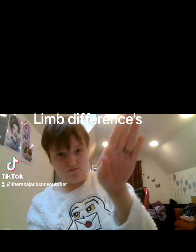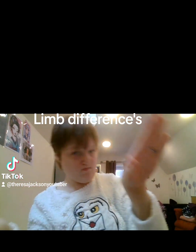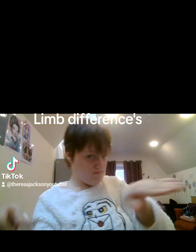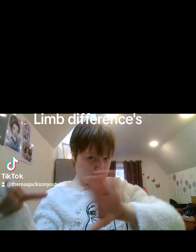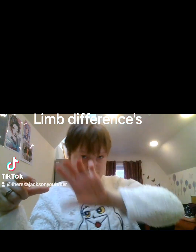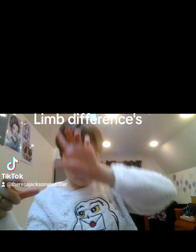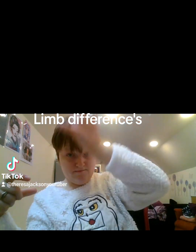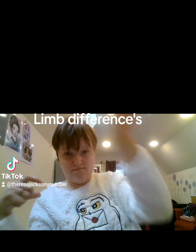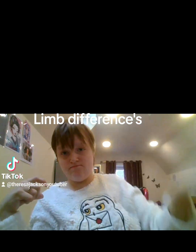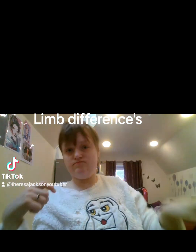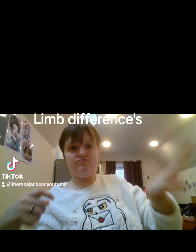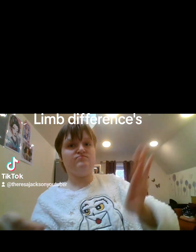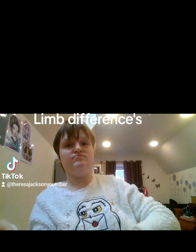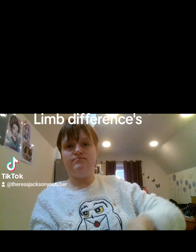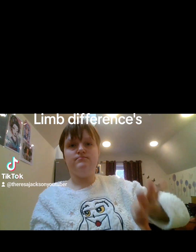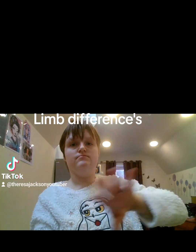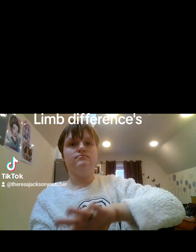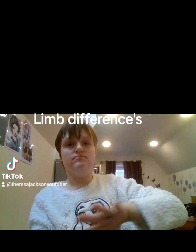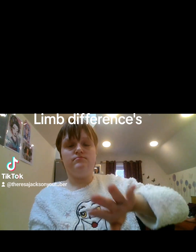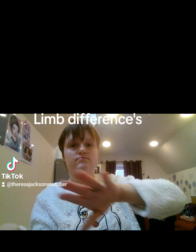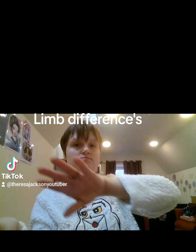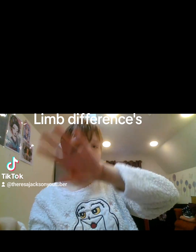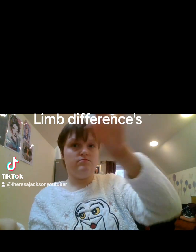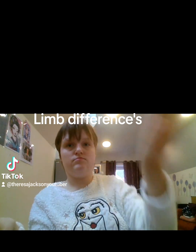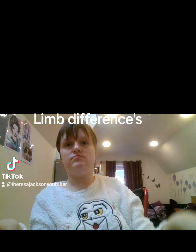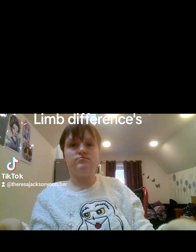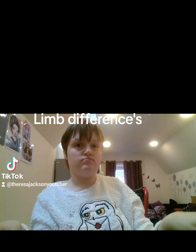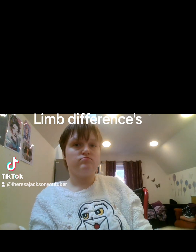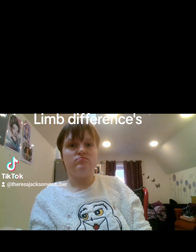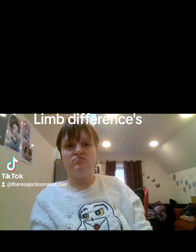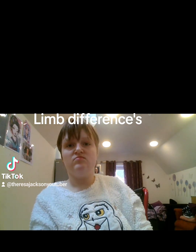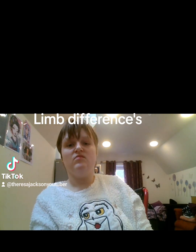one-size-fits-all approach to managing these conditions.